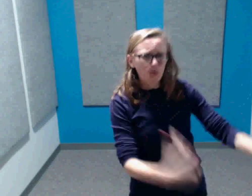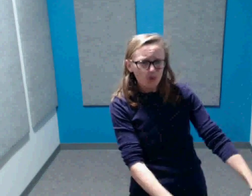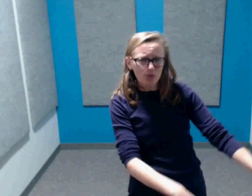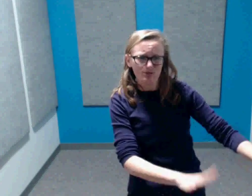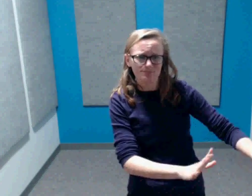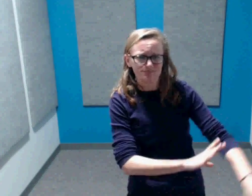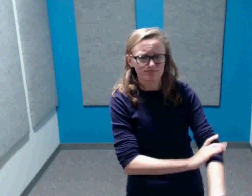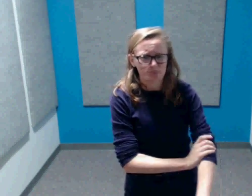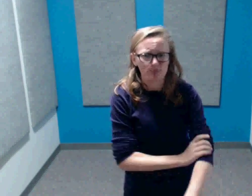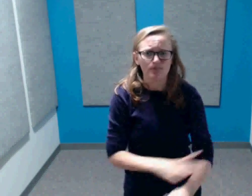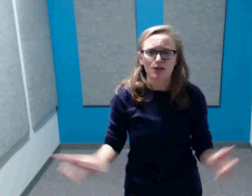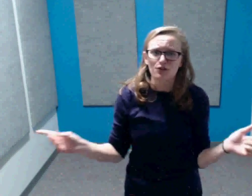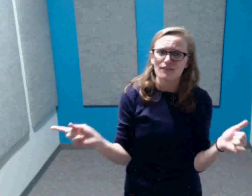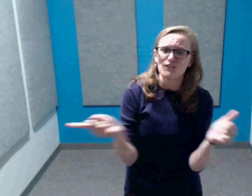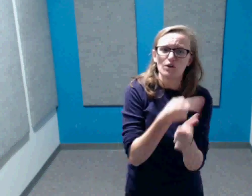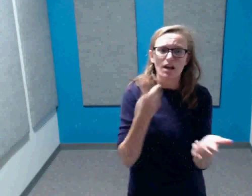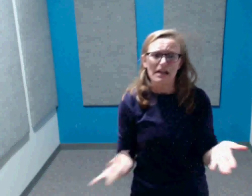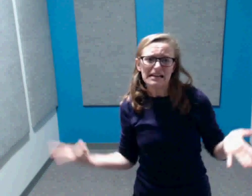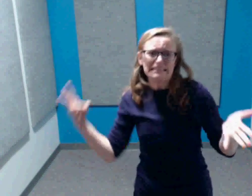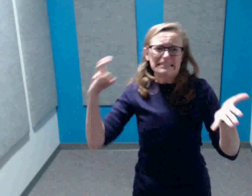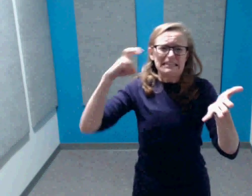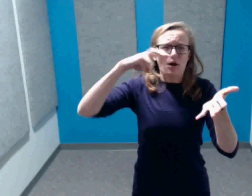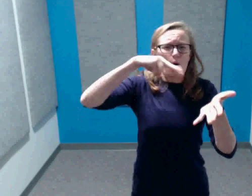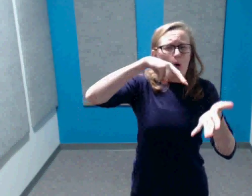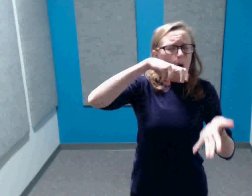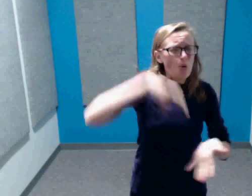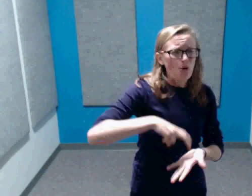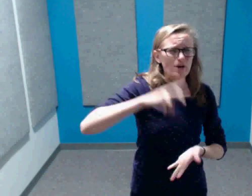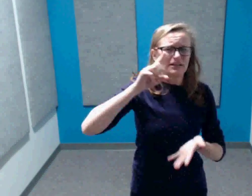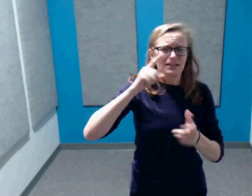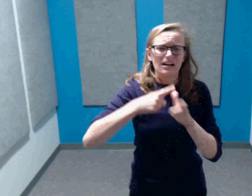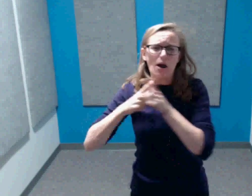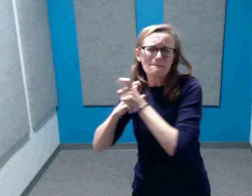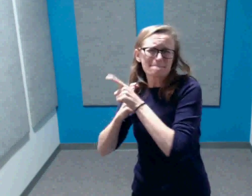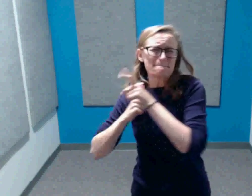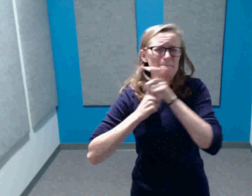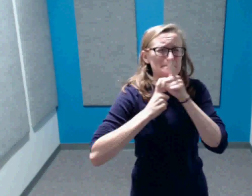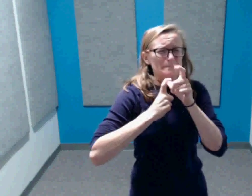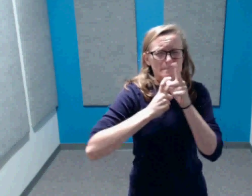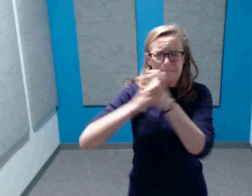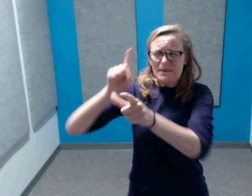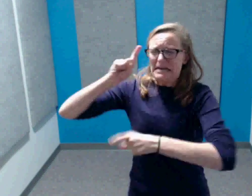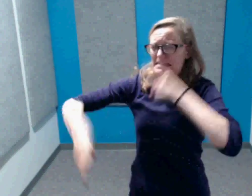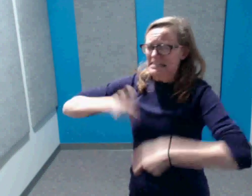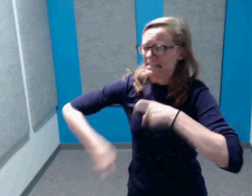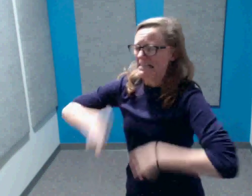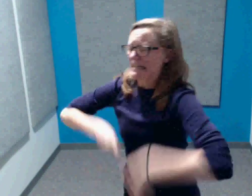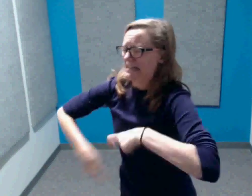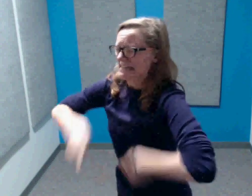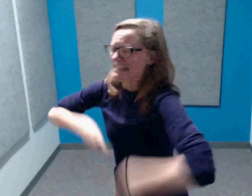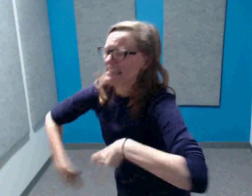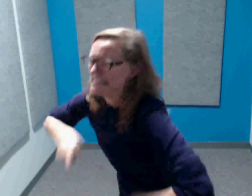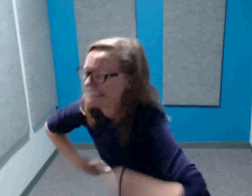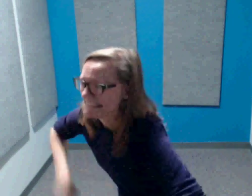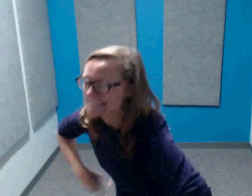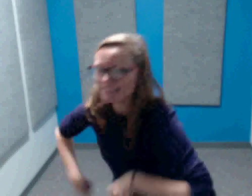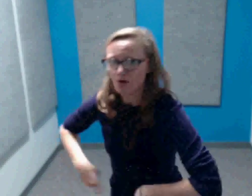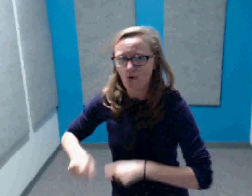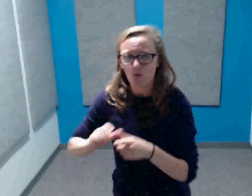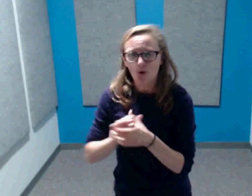The first thing I did was jump up as fast as I could and run as hard as I could toward the house. And I mean, I was giving it all I had, just running as fast as